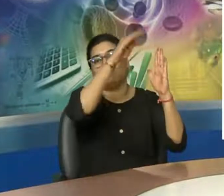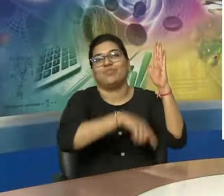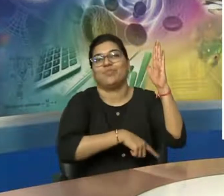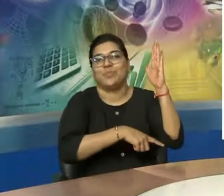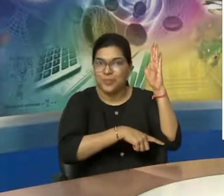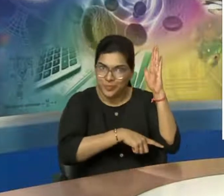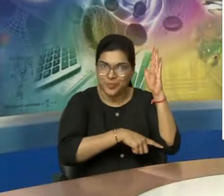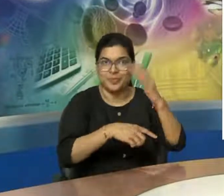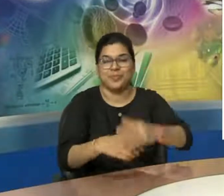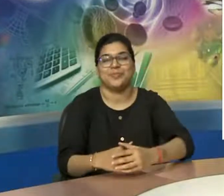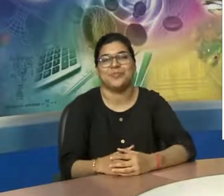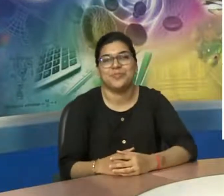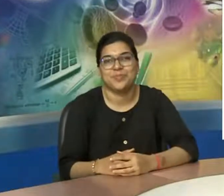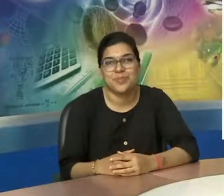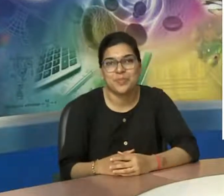and reproduction.